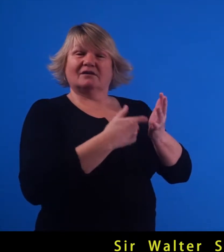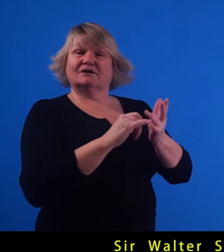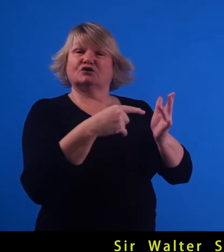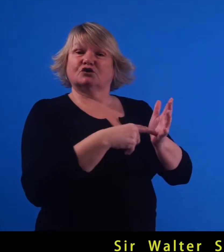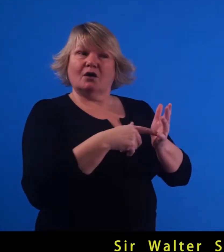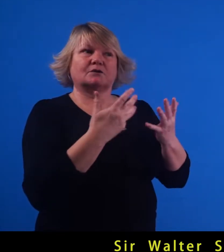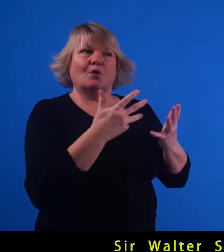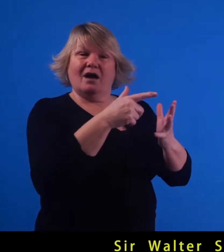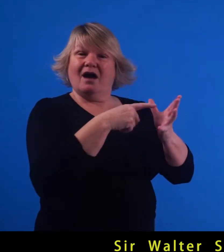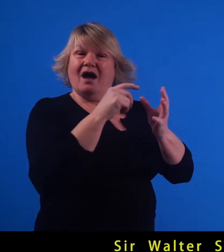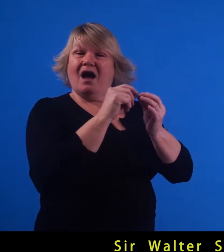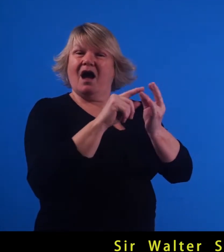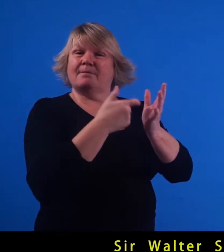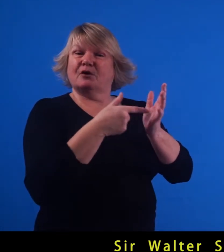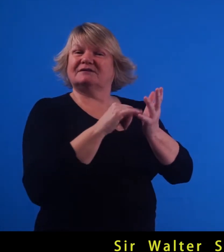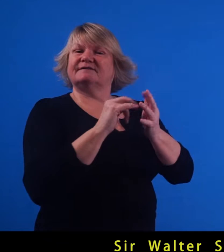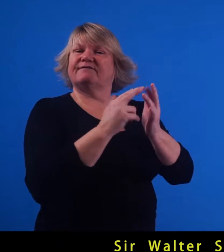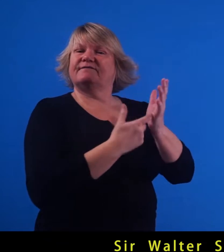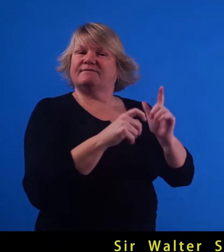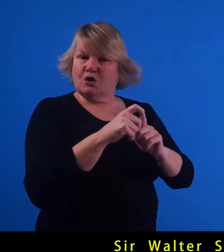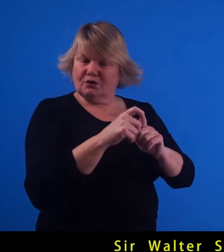Sir Walter Scott at Abbotsford.